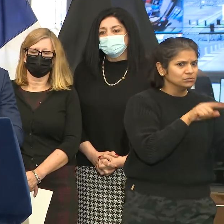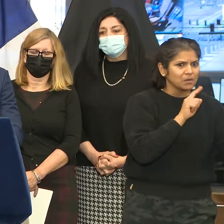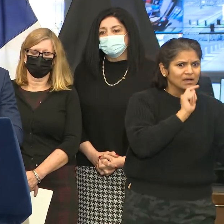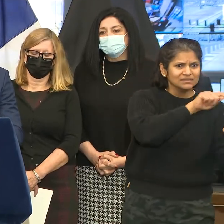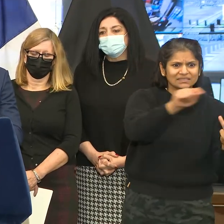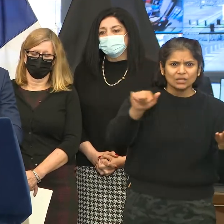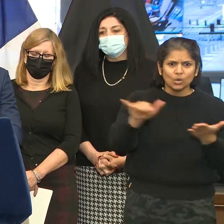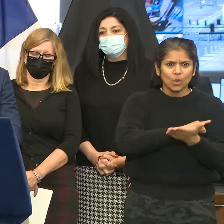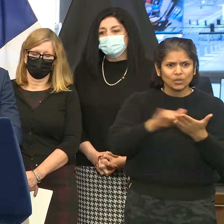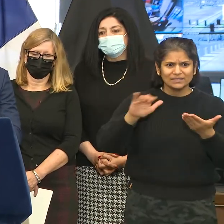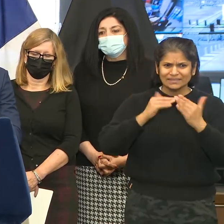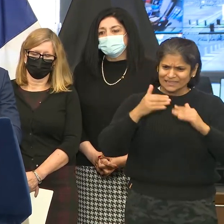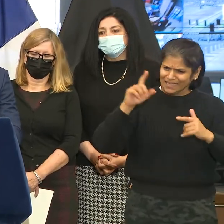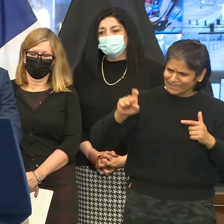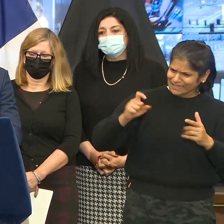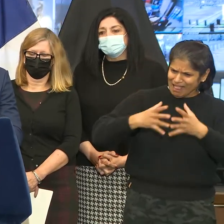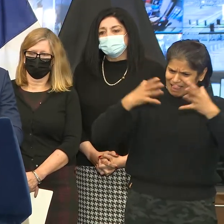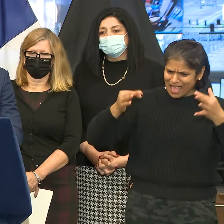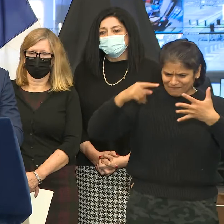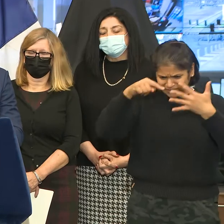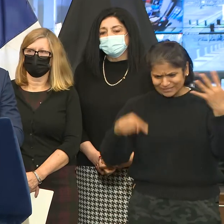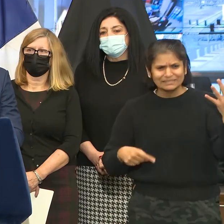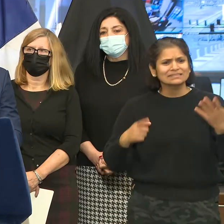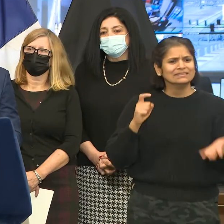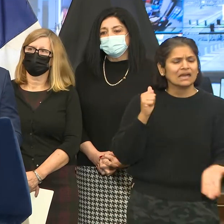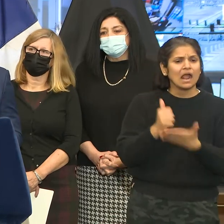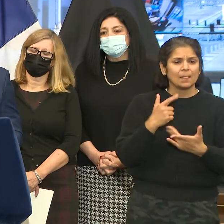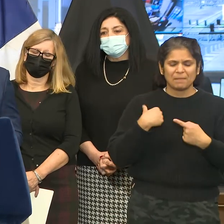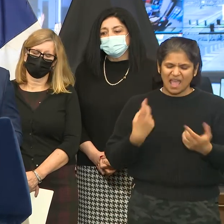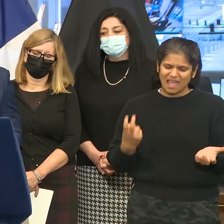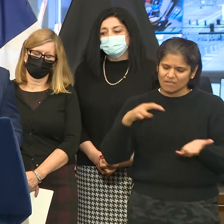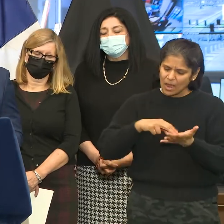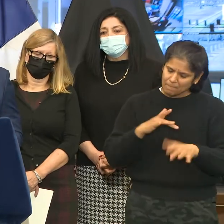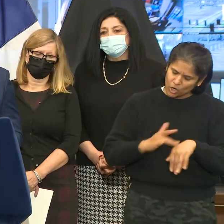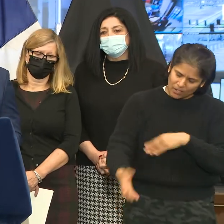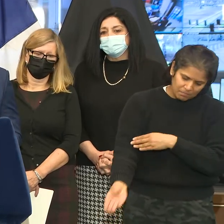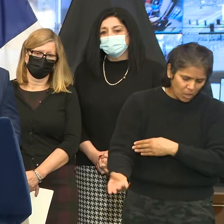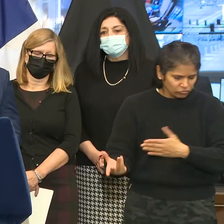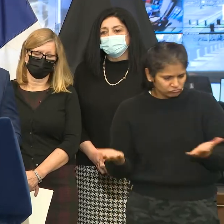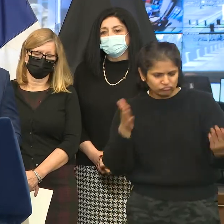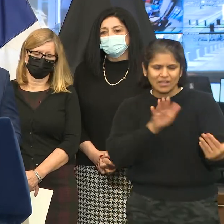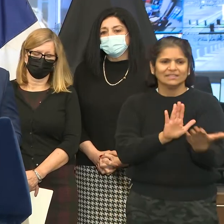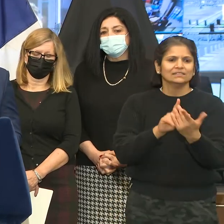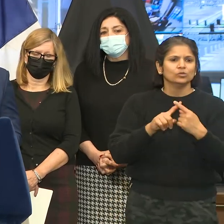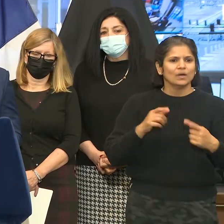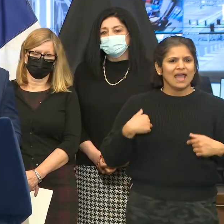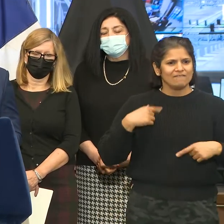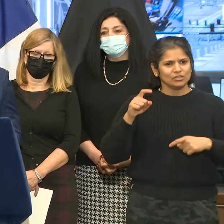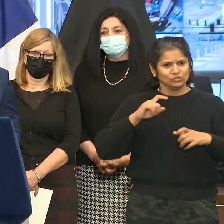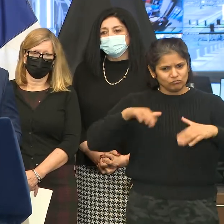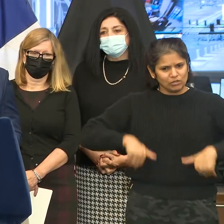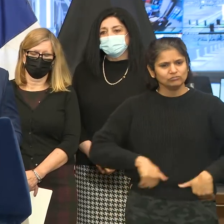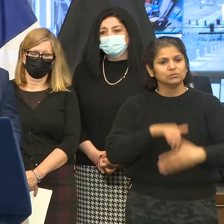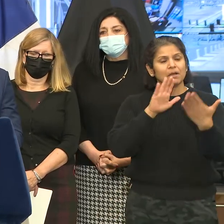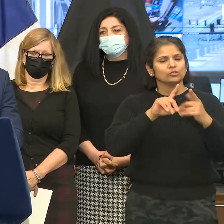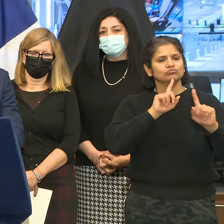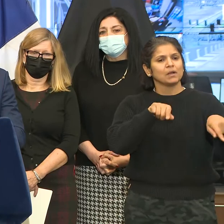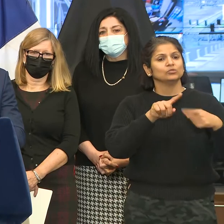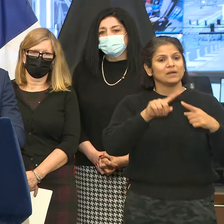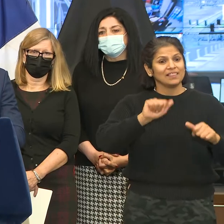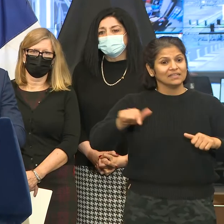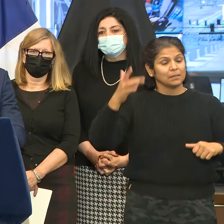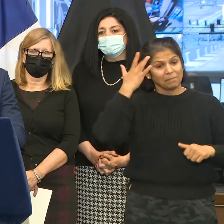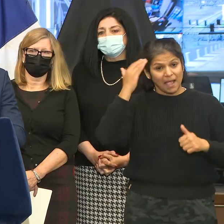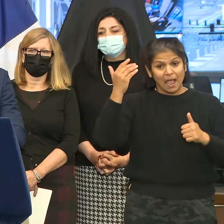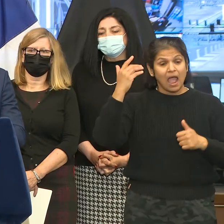nation how to respond to not only a pandemic, but emergencies. And it's more than just COVID.